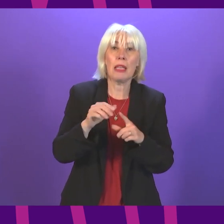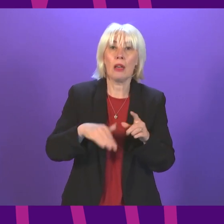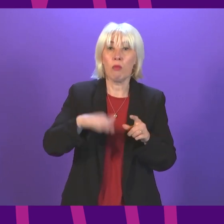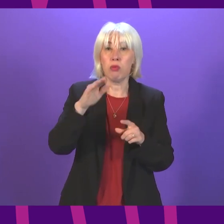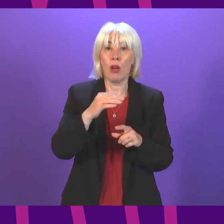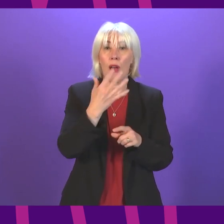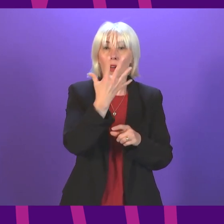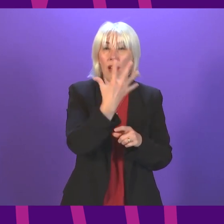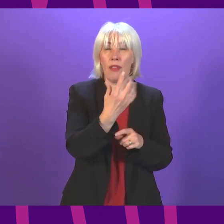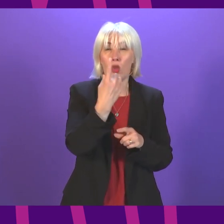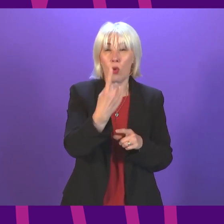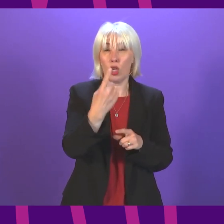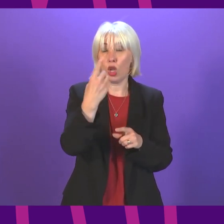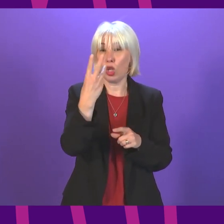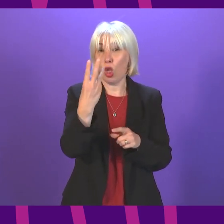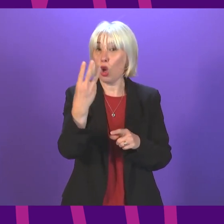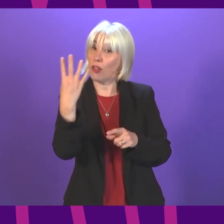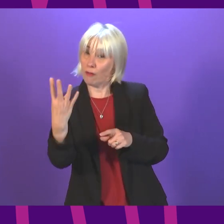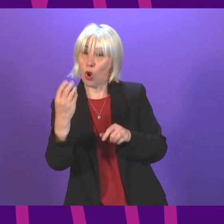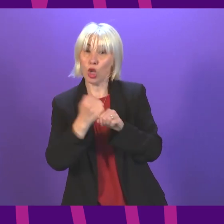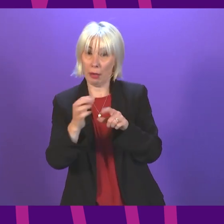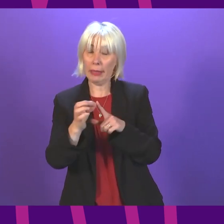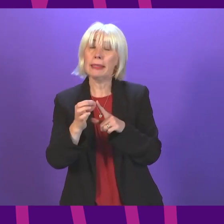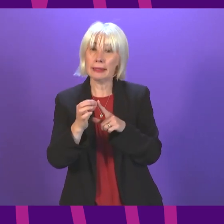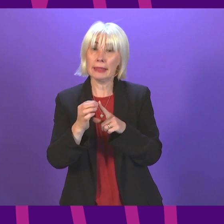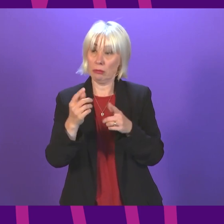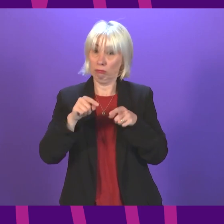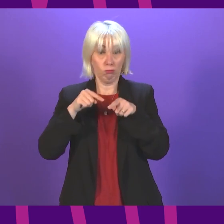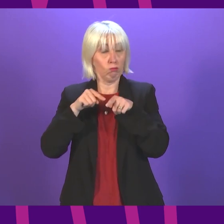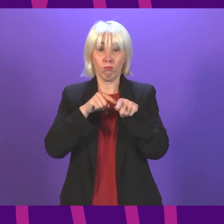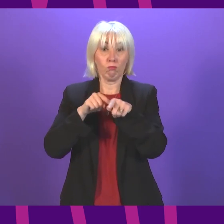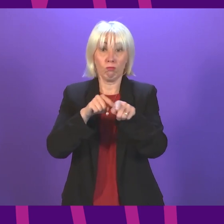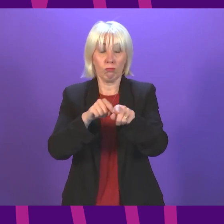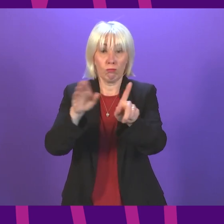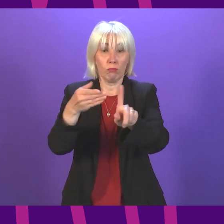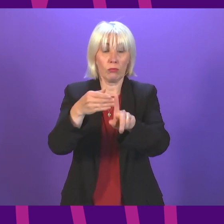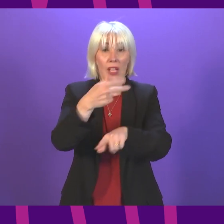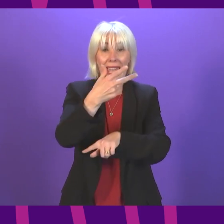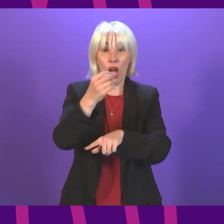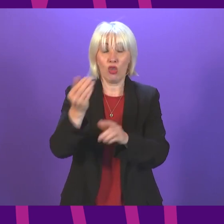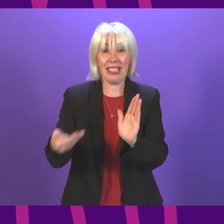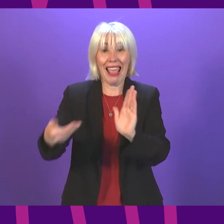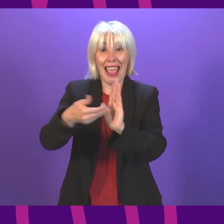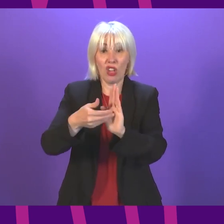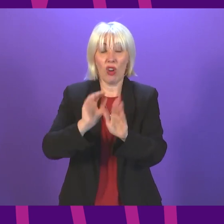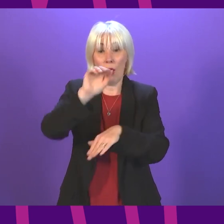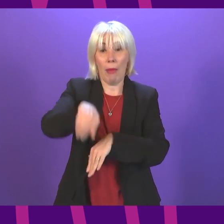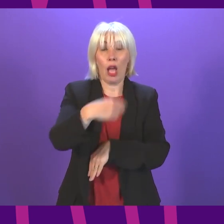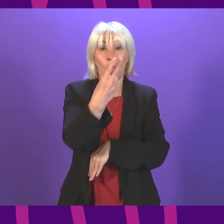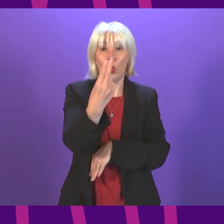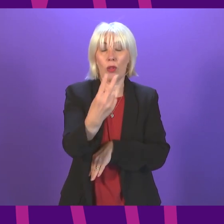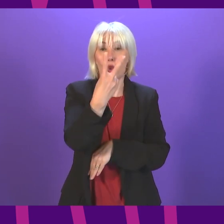,134 GPs, and we remain on track to meet our target of 800 additional GPs by 2027.